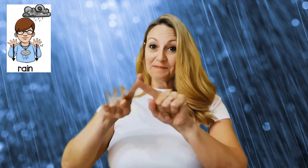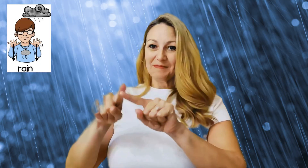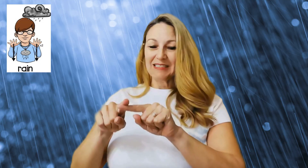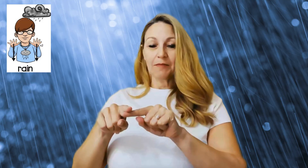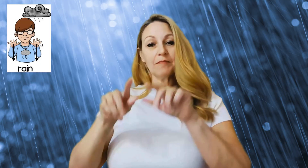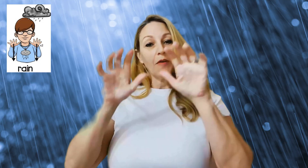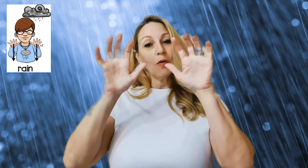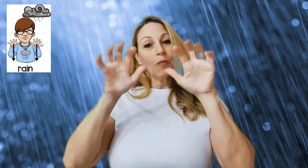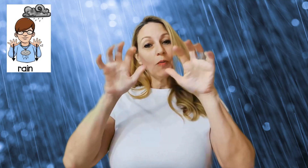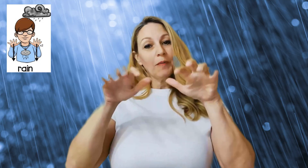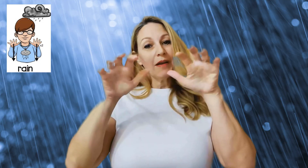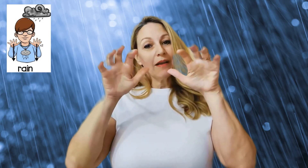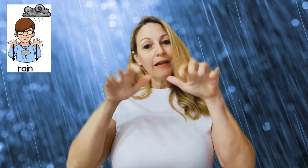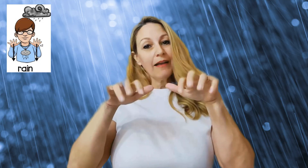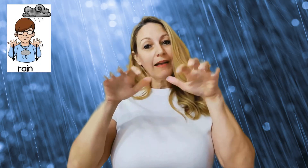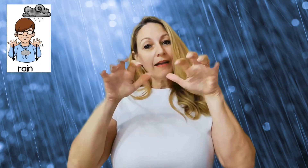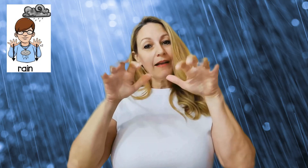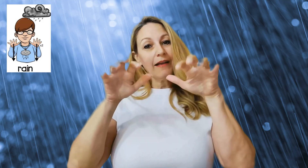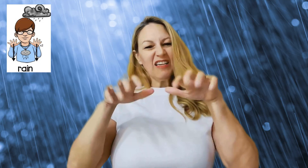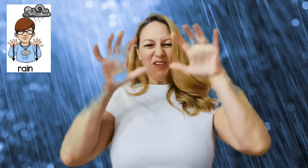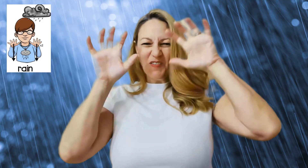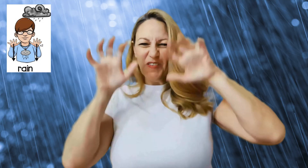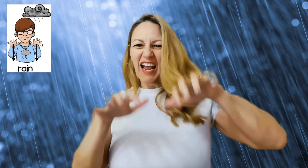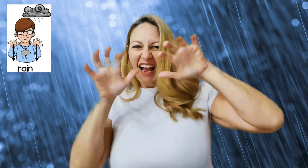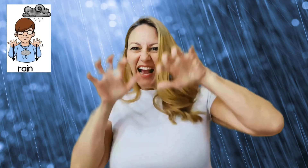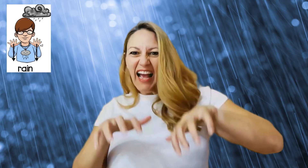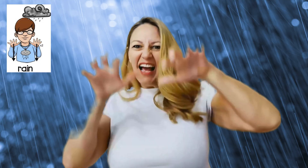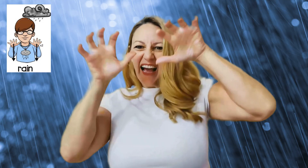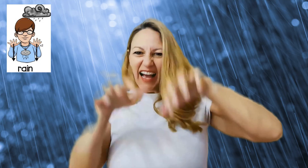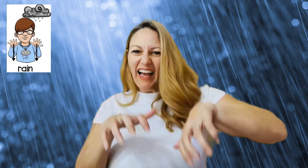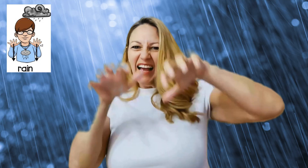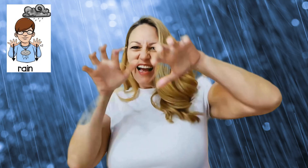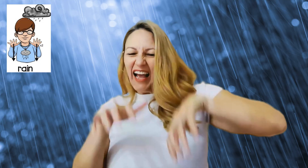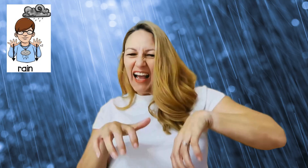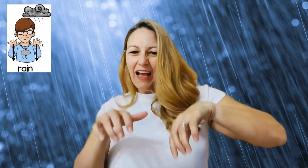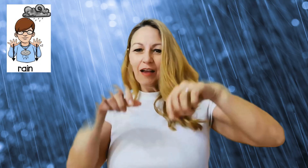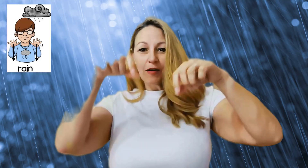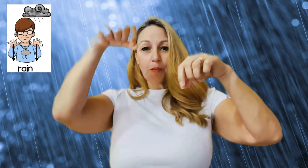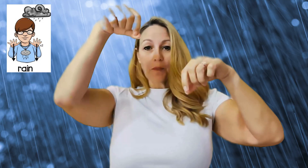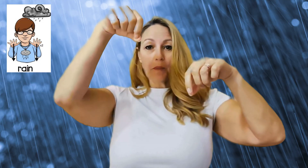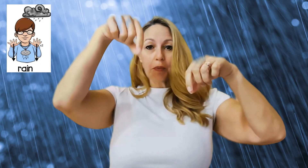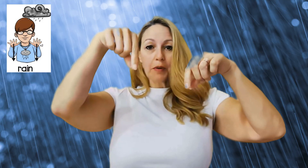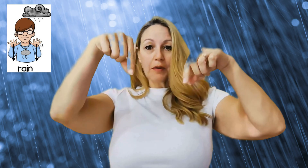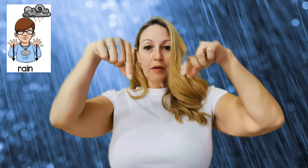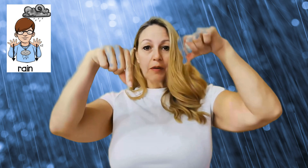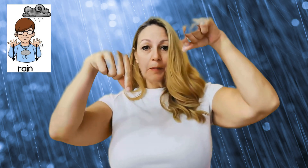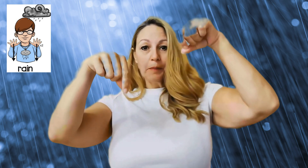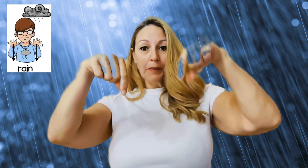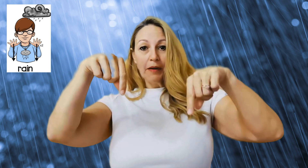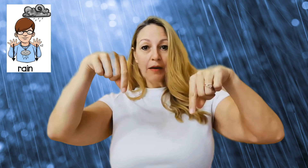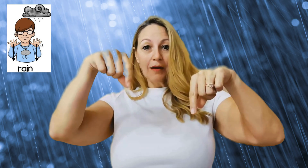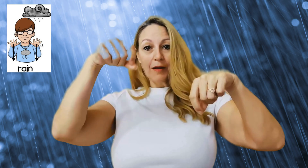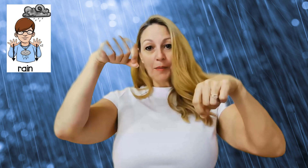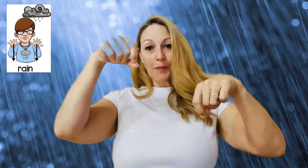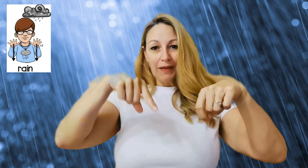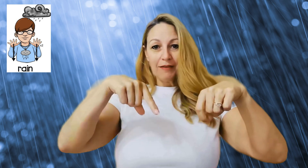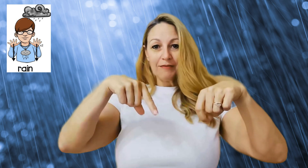You can show different ways of rain. It could be a light rain, a heavy rain, or maybe just some droplets.